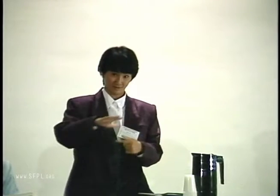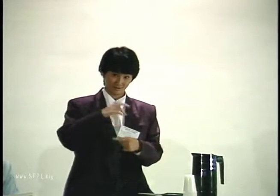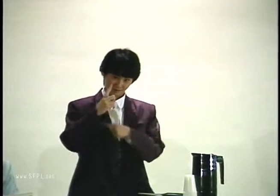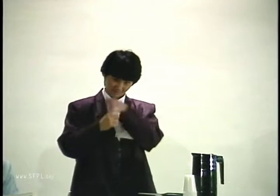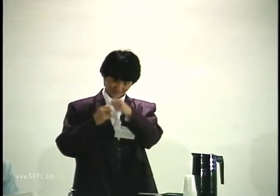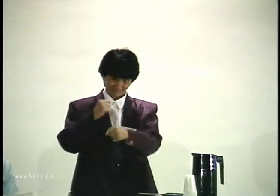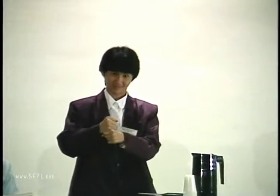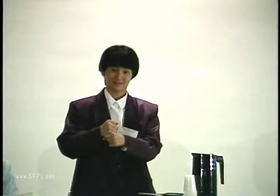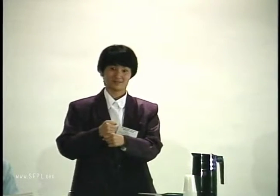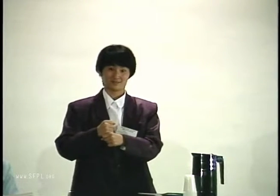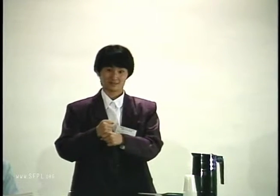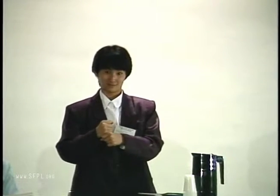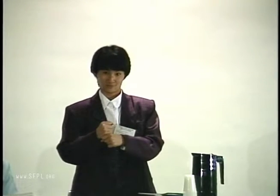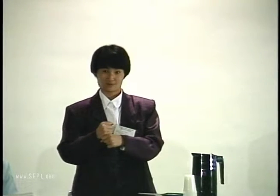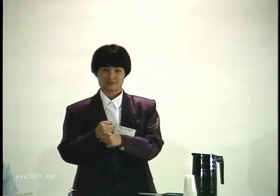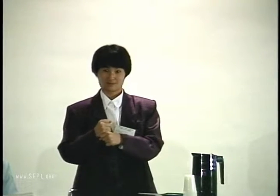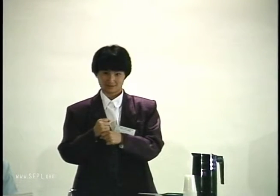and we stayed there for 1 year.